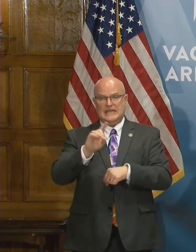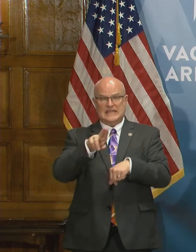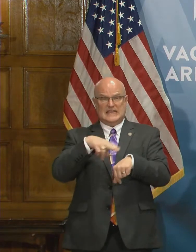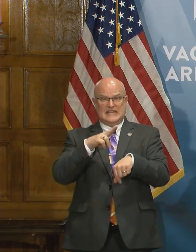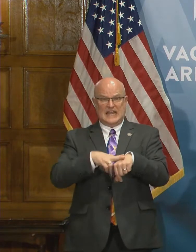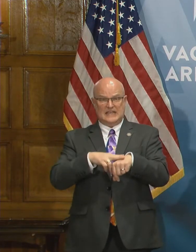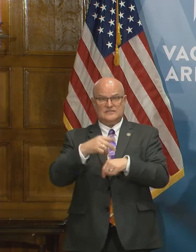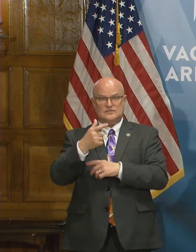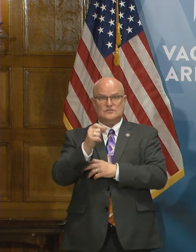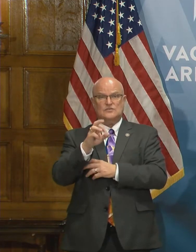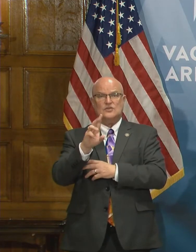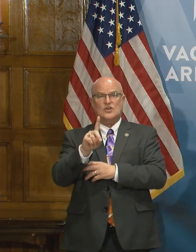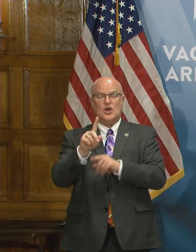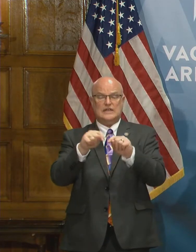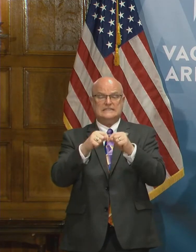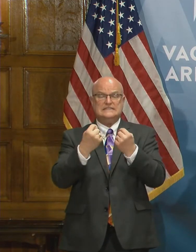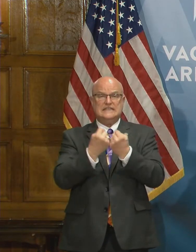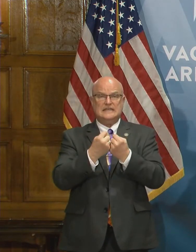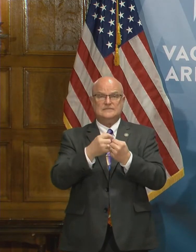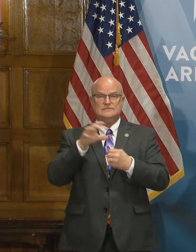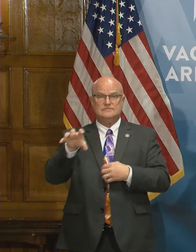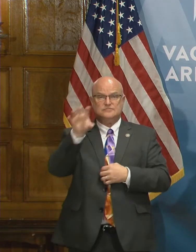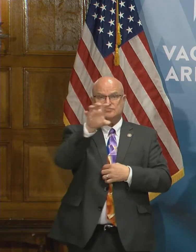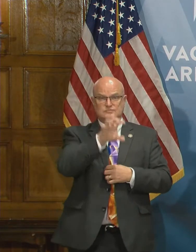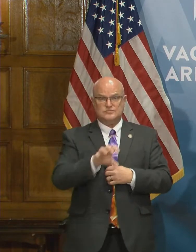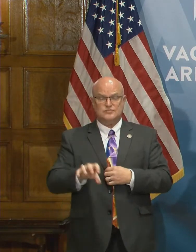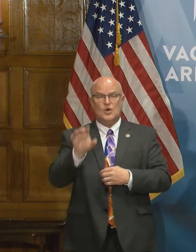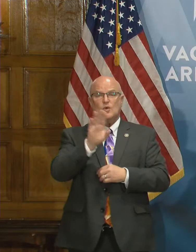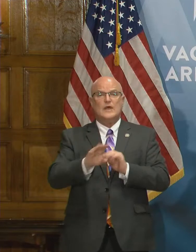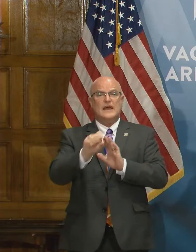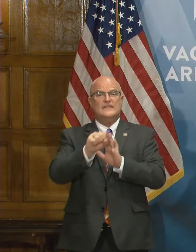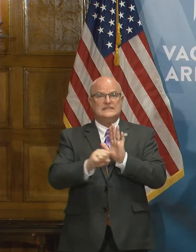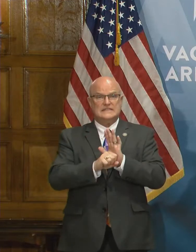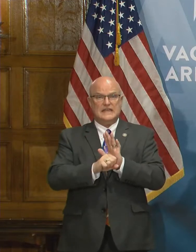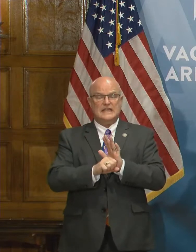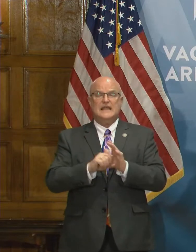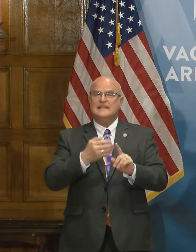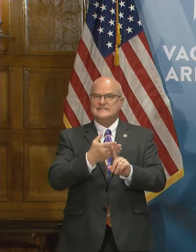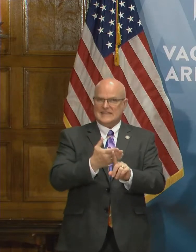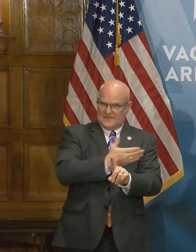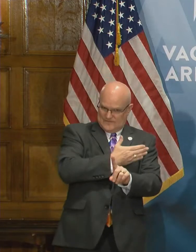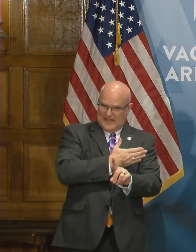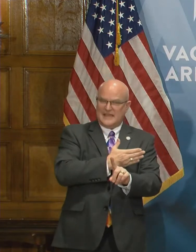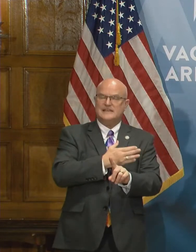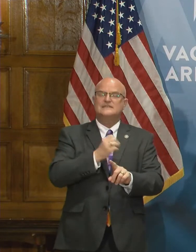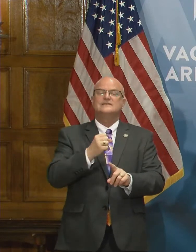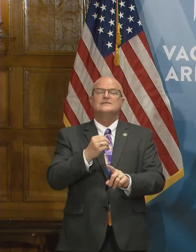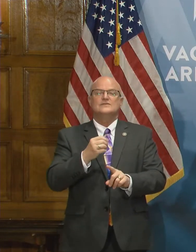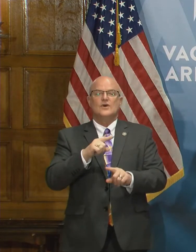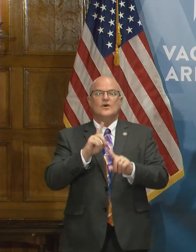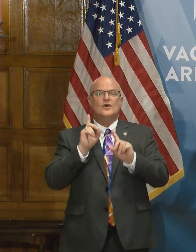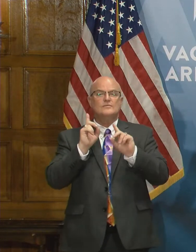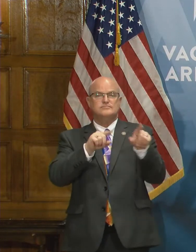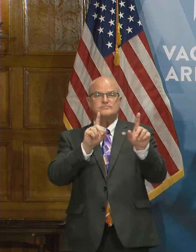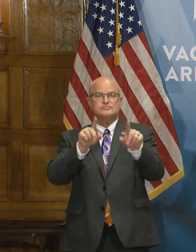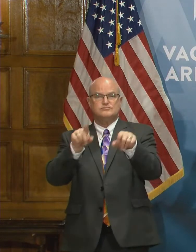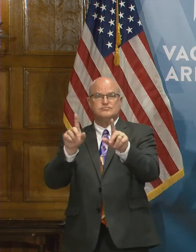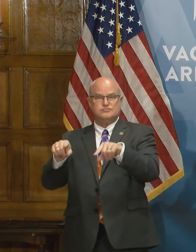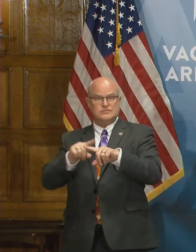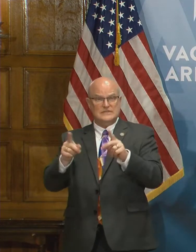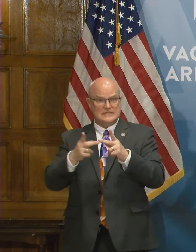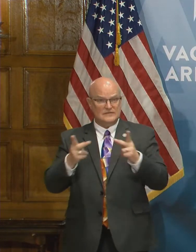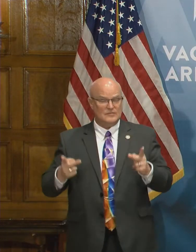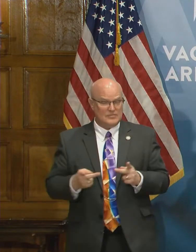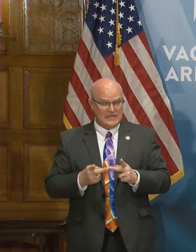teams around the state for the winter response. This has to be done in advance, and so they will be at different